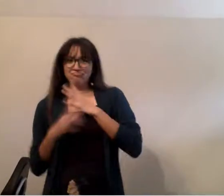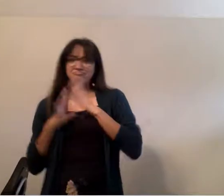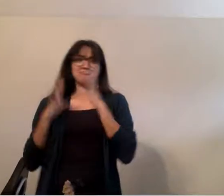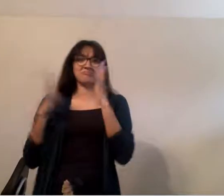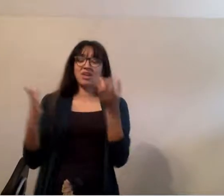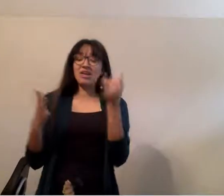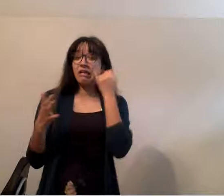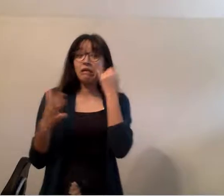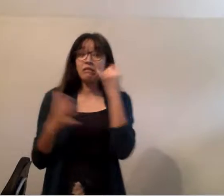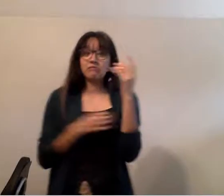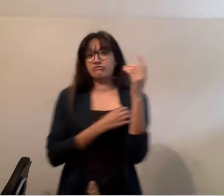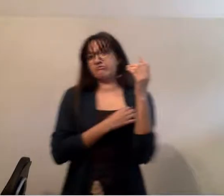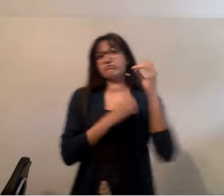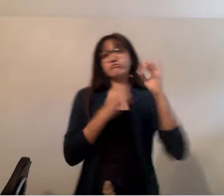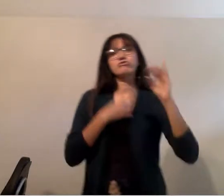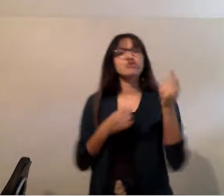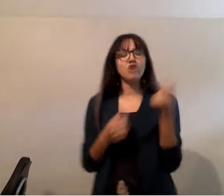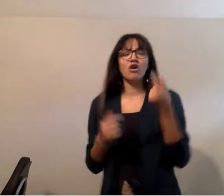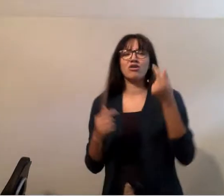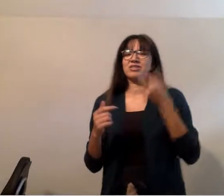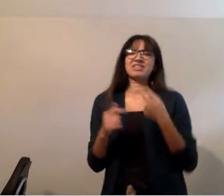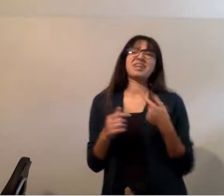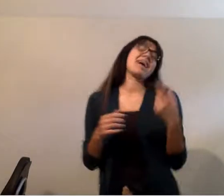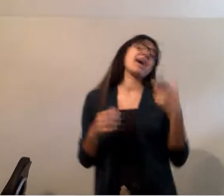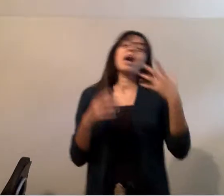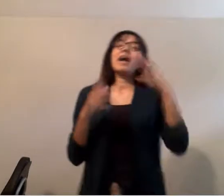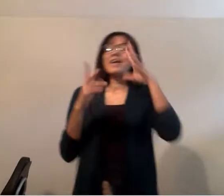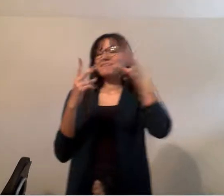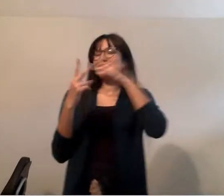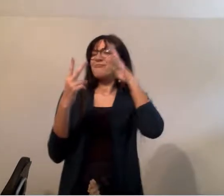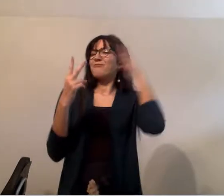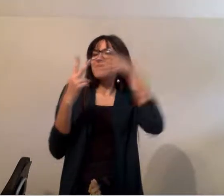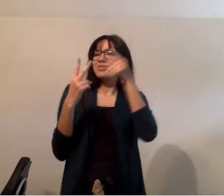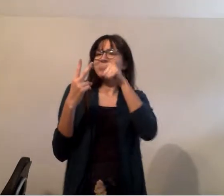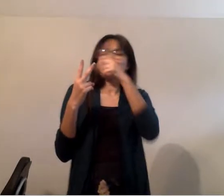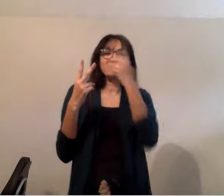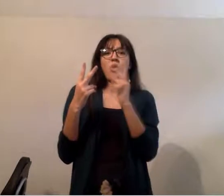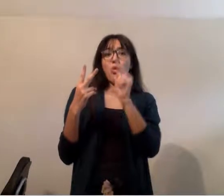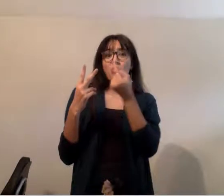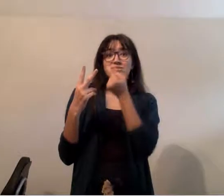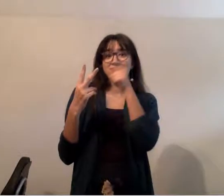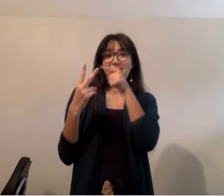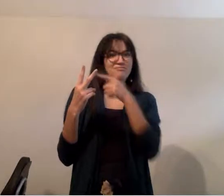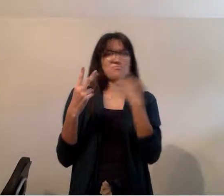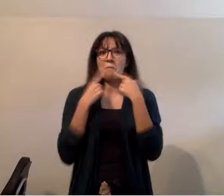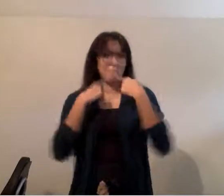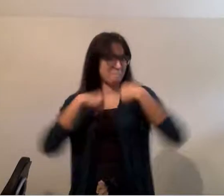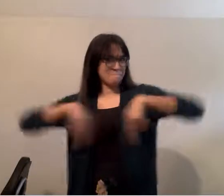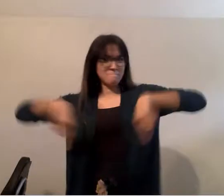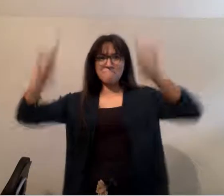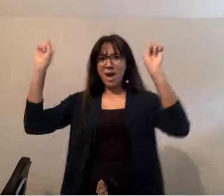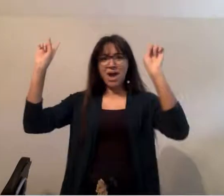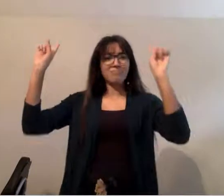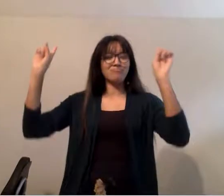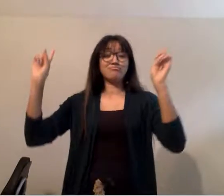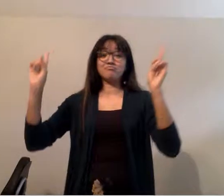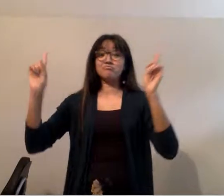life doing nothing other than easy and fun things, you're a huge success. And to the